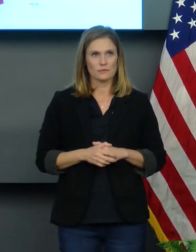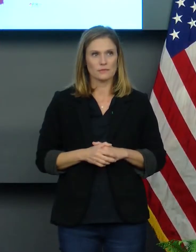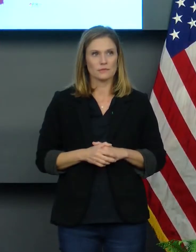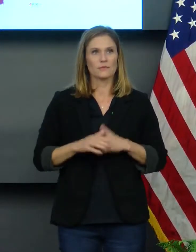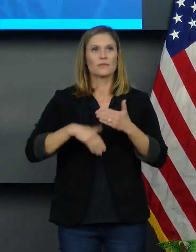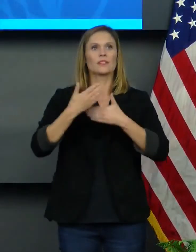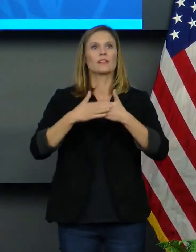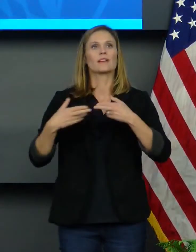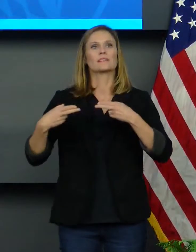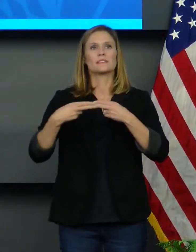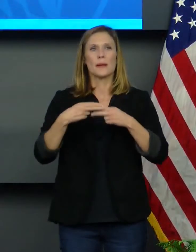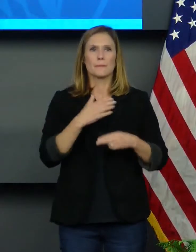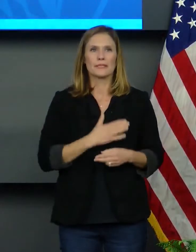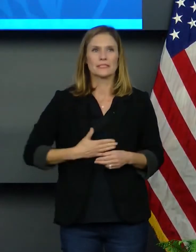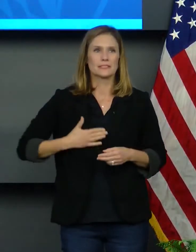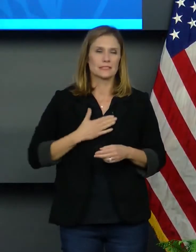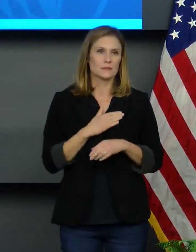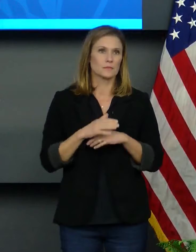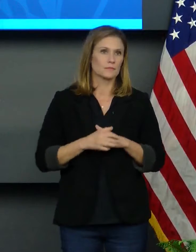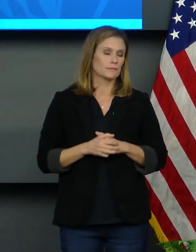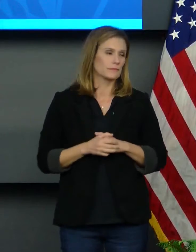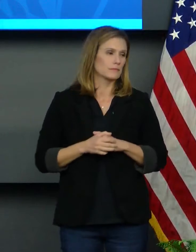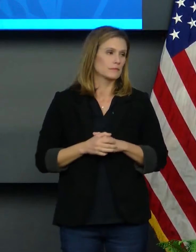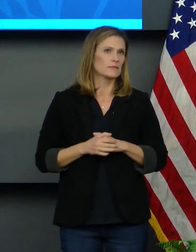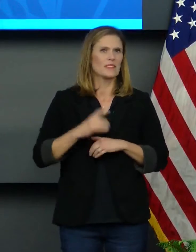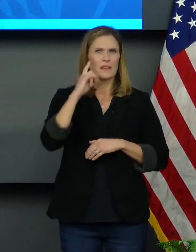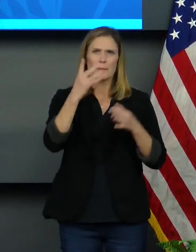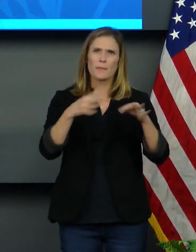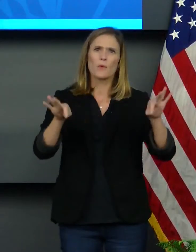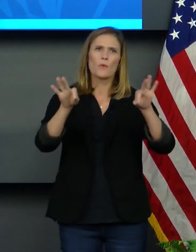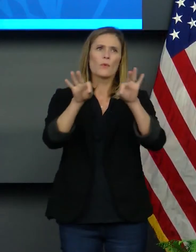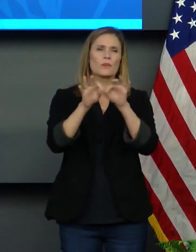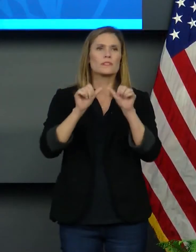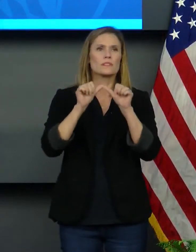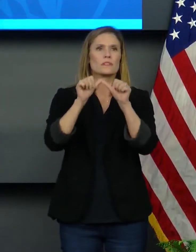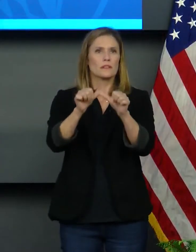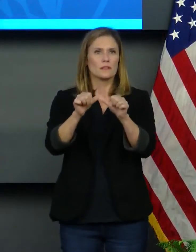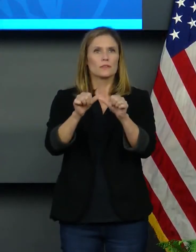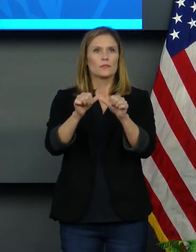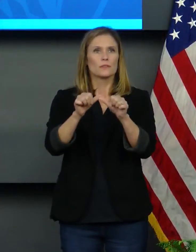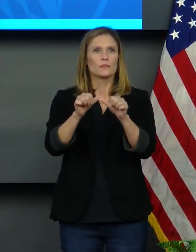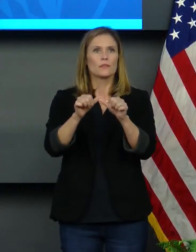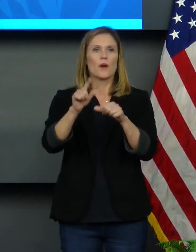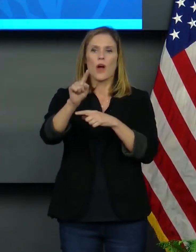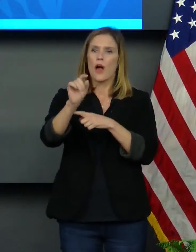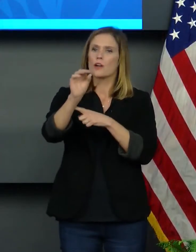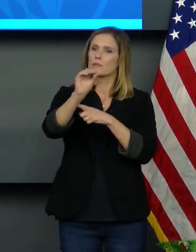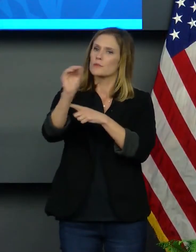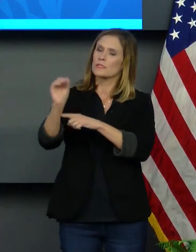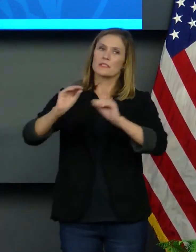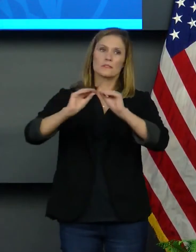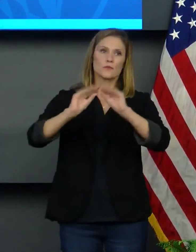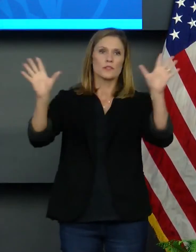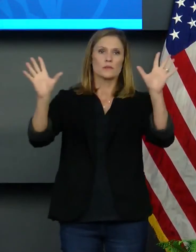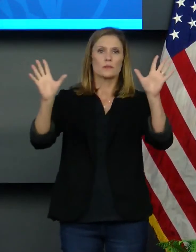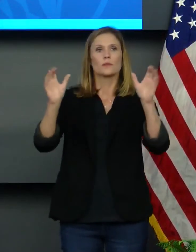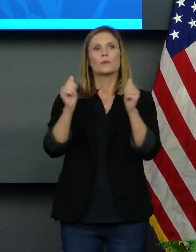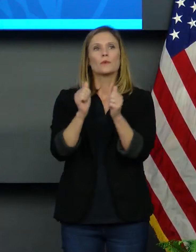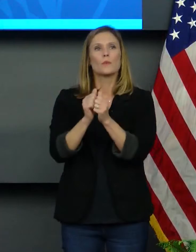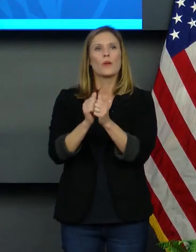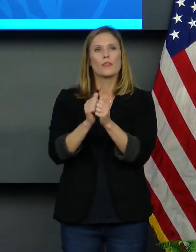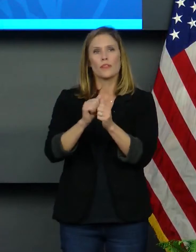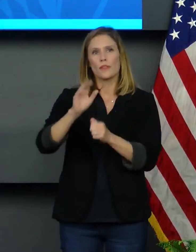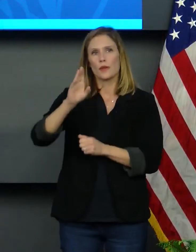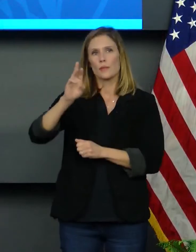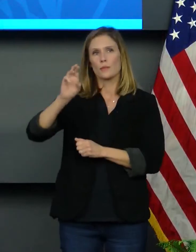Go to the next slide, please. I think it's important to continue to be 100% transparent about what we see with breakthrough